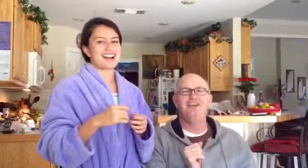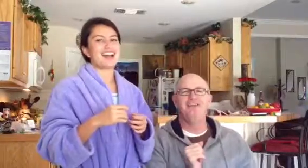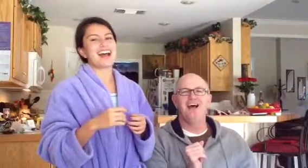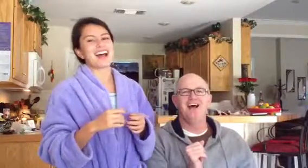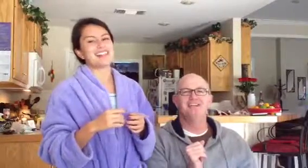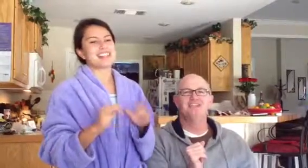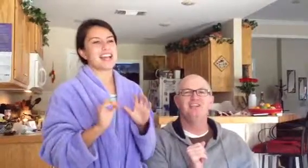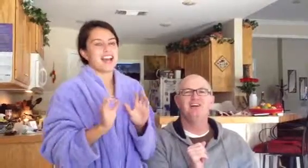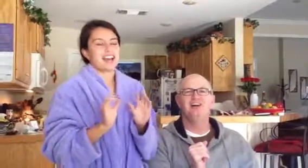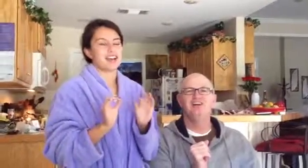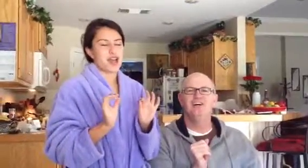Incarnacion.